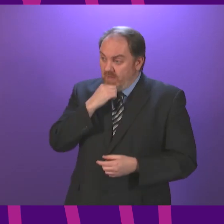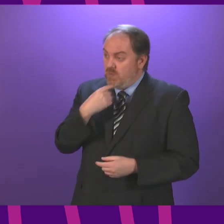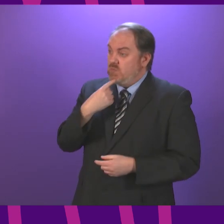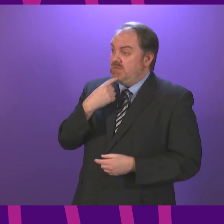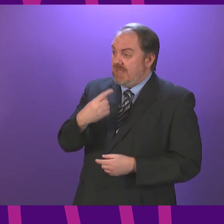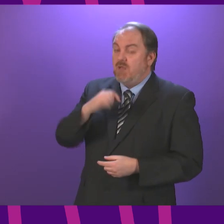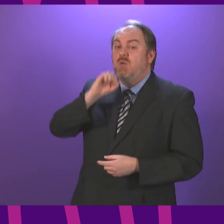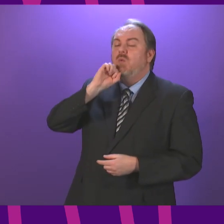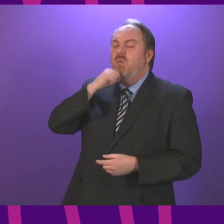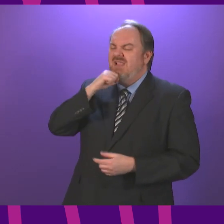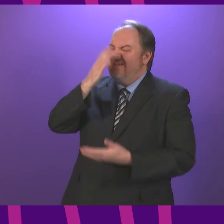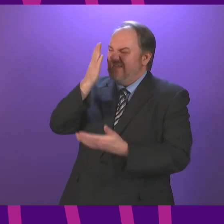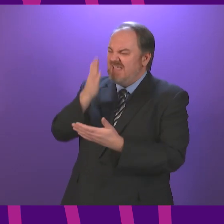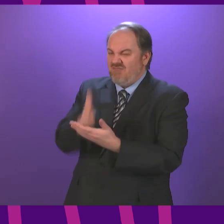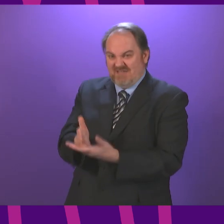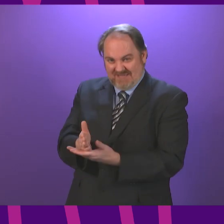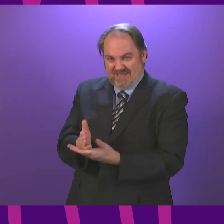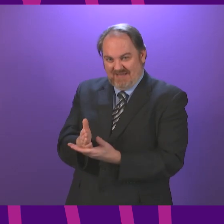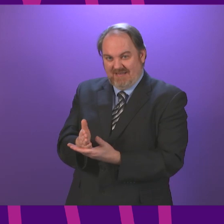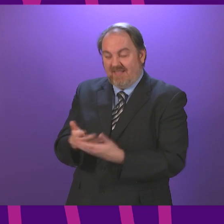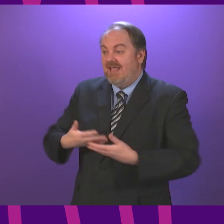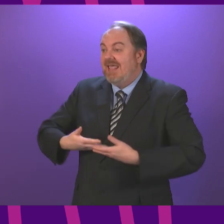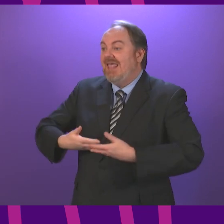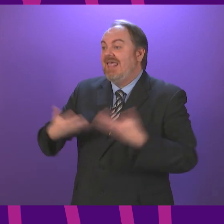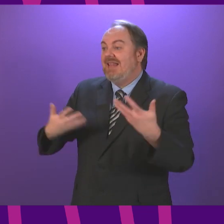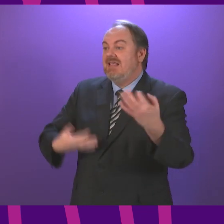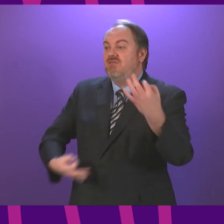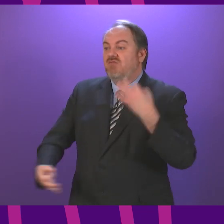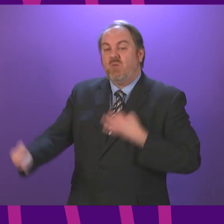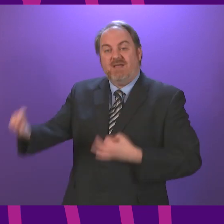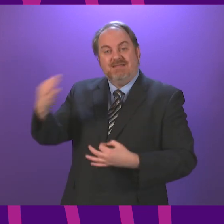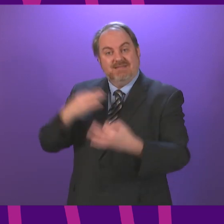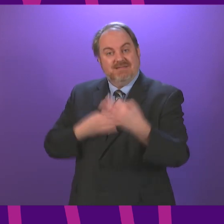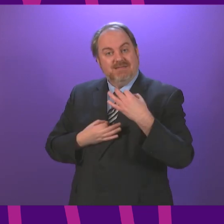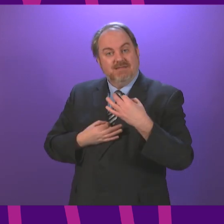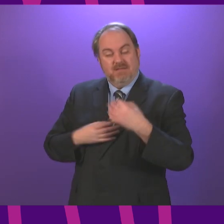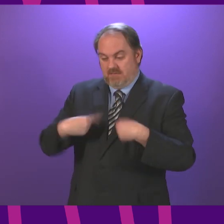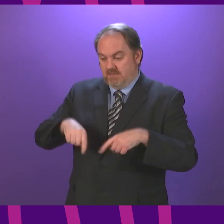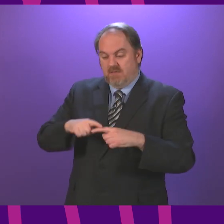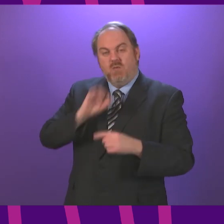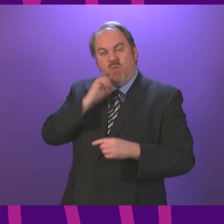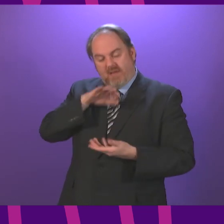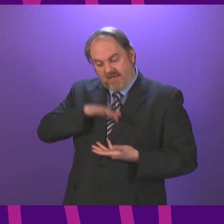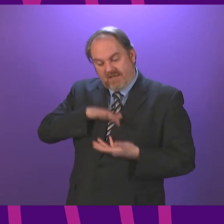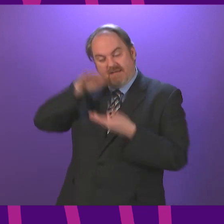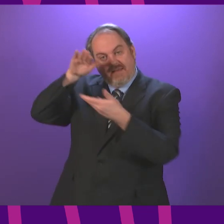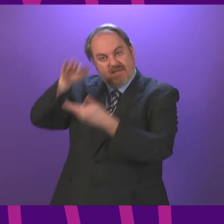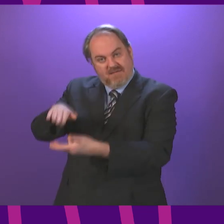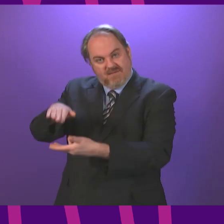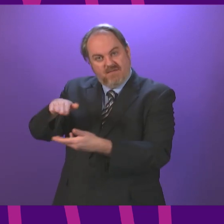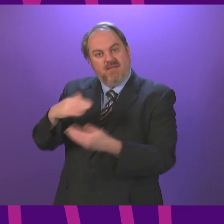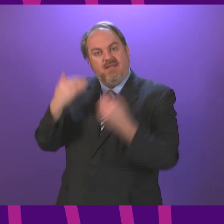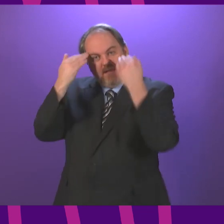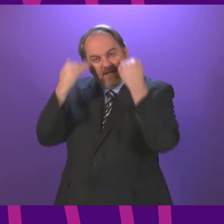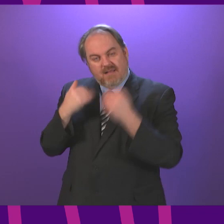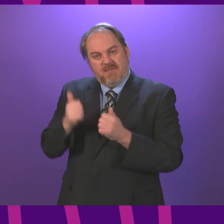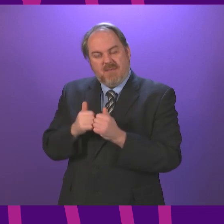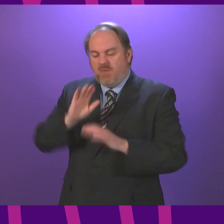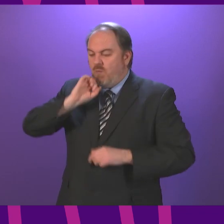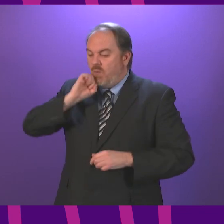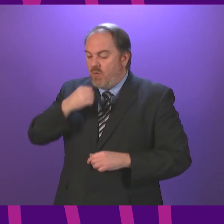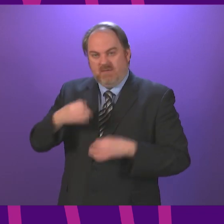Scotland a cast iron guarantee that the government will release the report without delay or obstruction on the